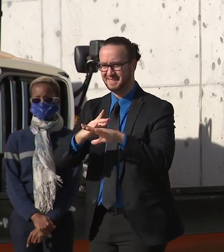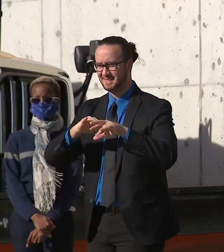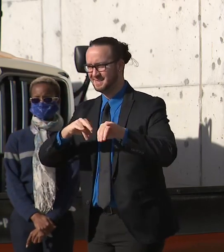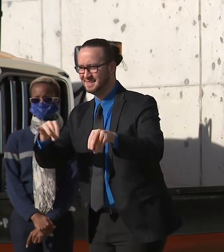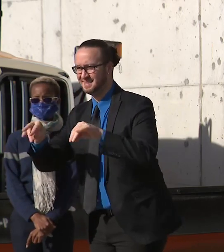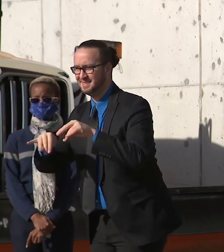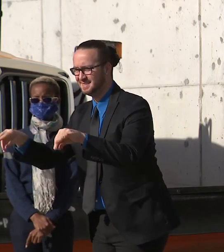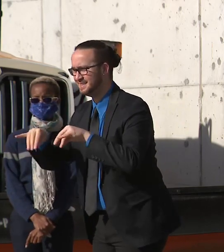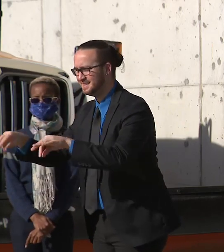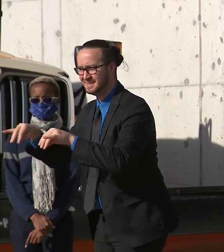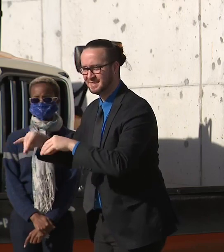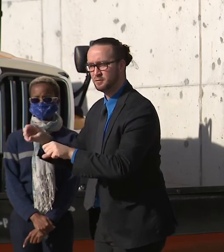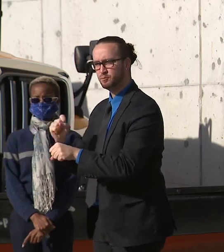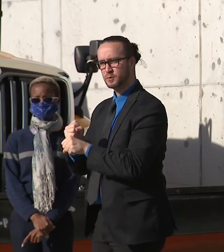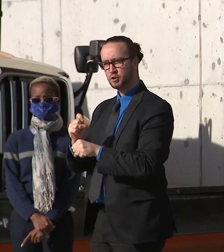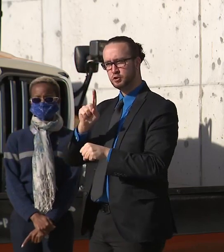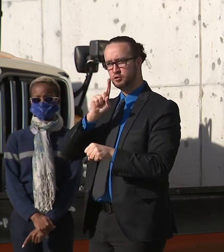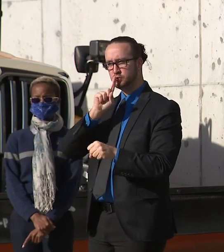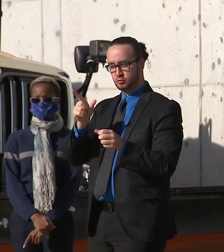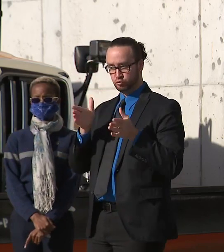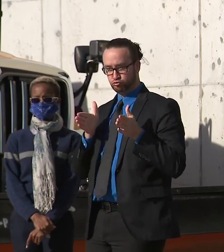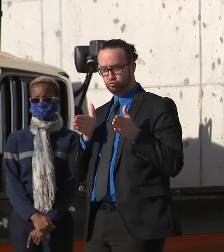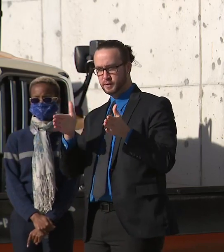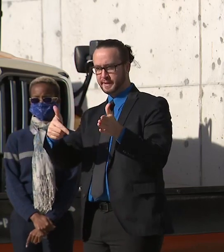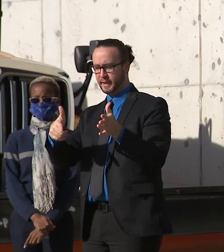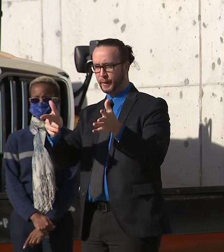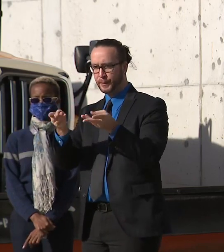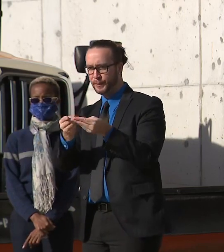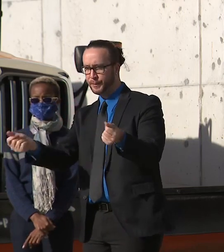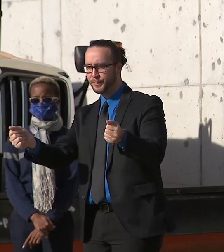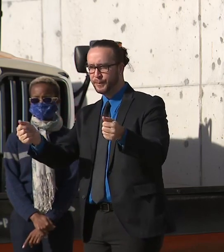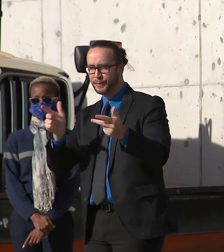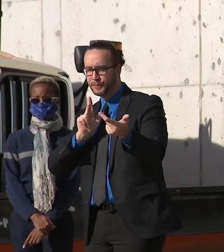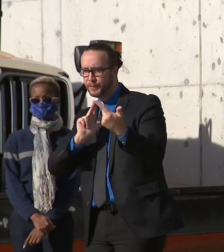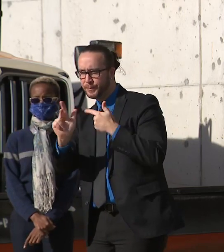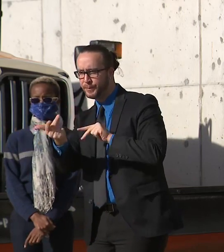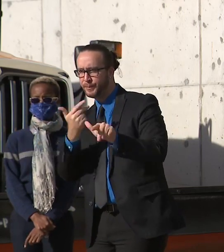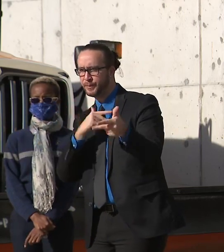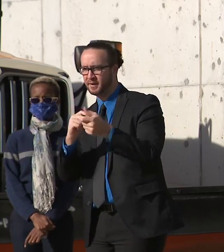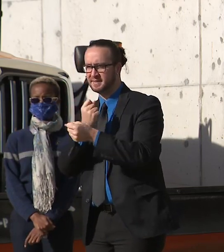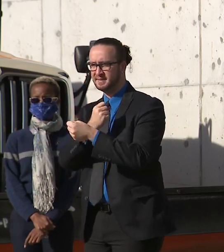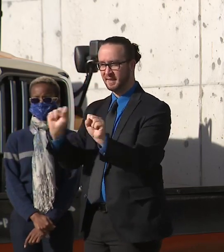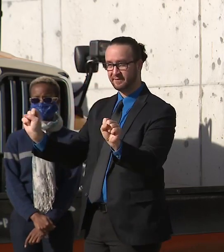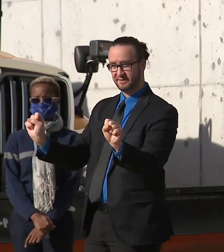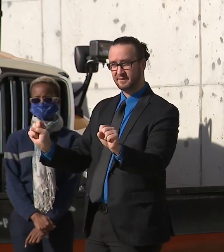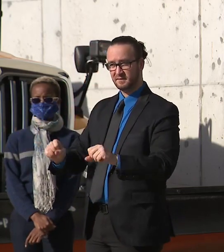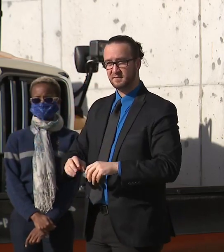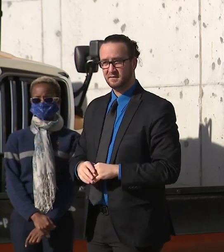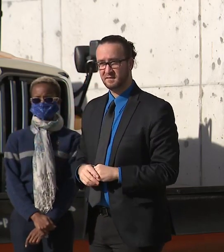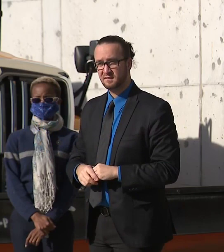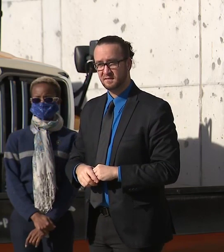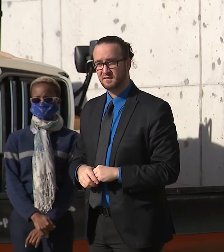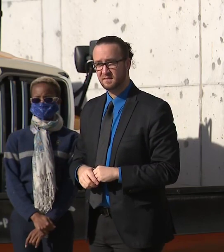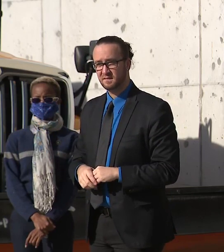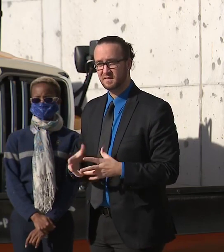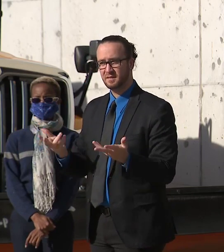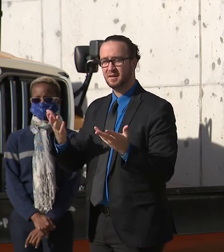ice events. When winters are exceptionally cold, water mains break and water services can